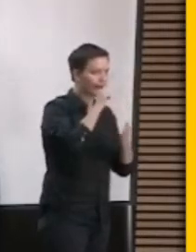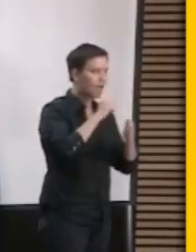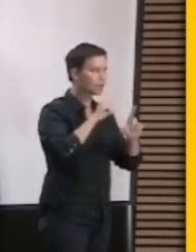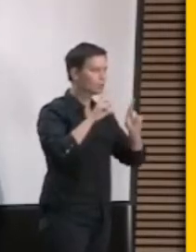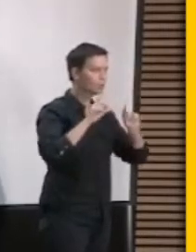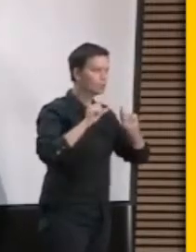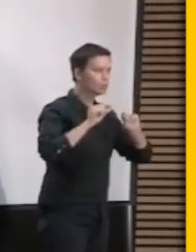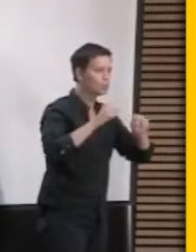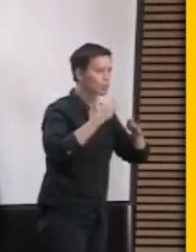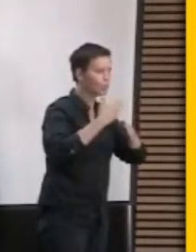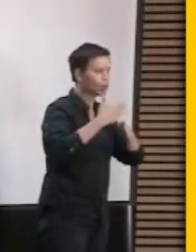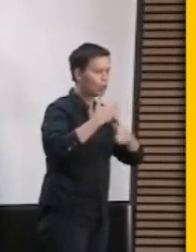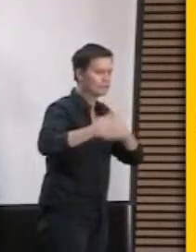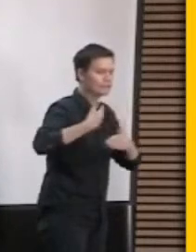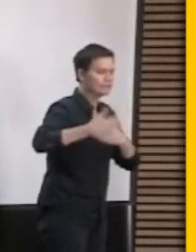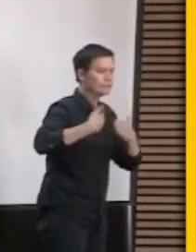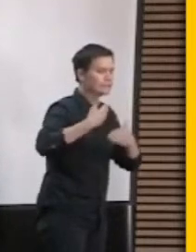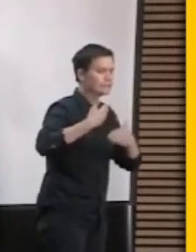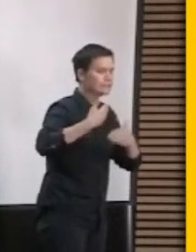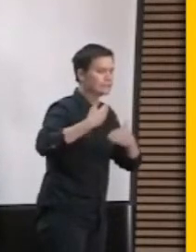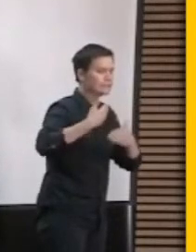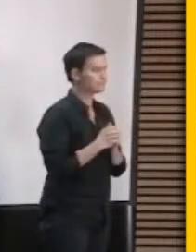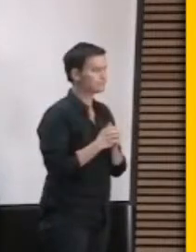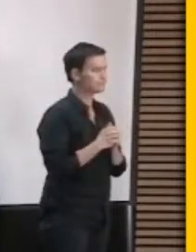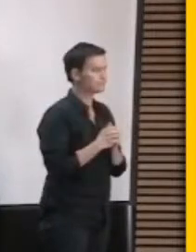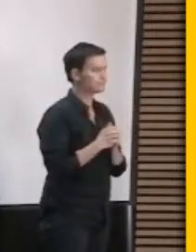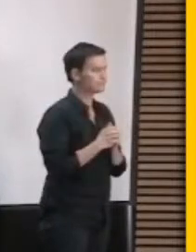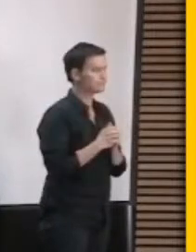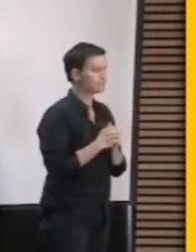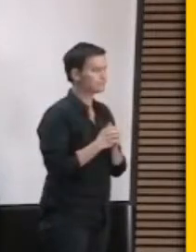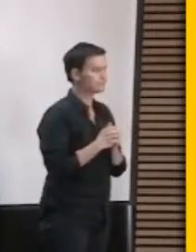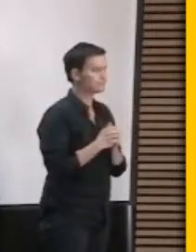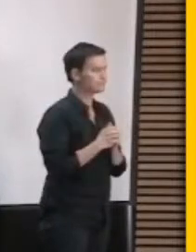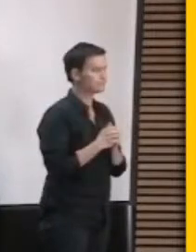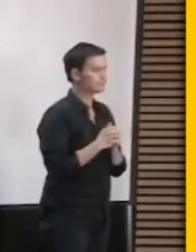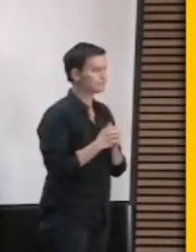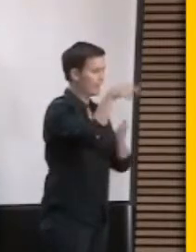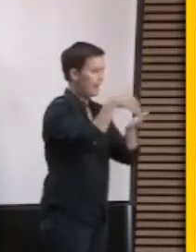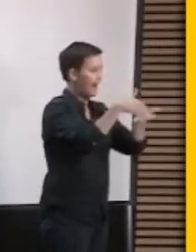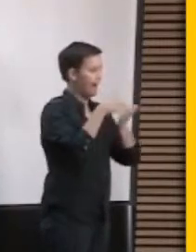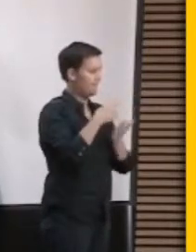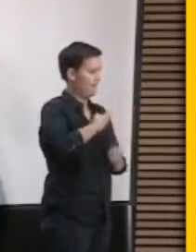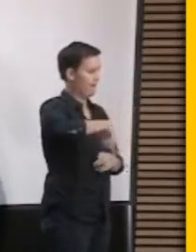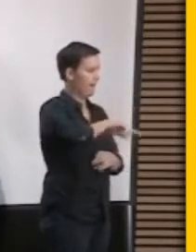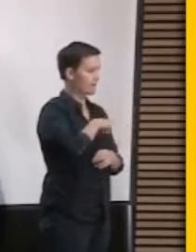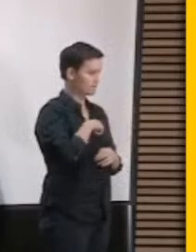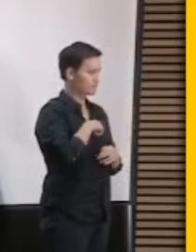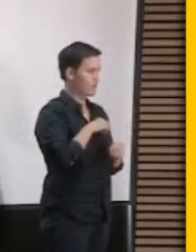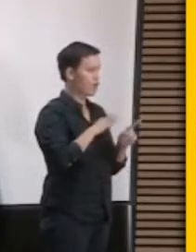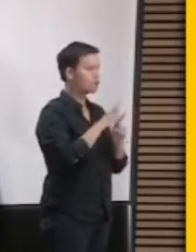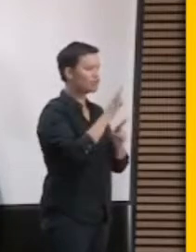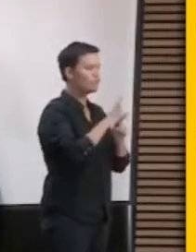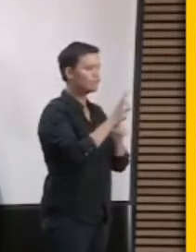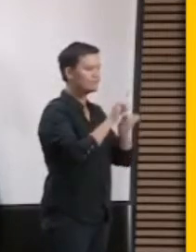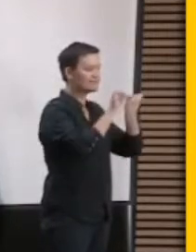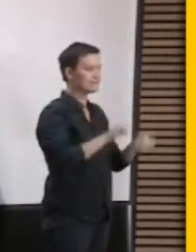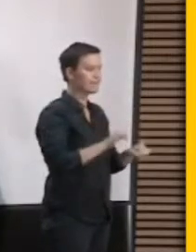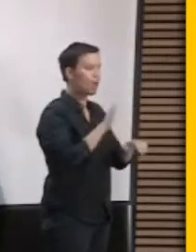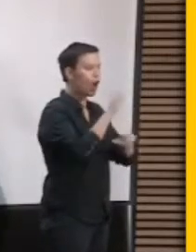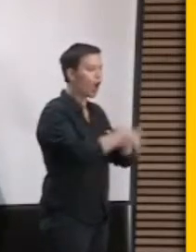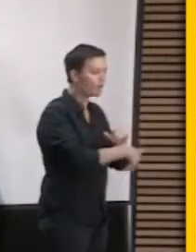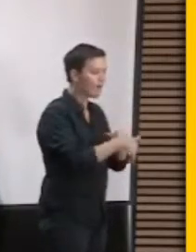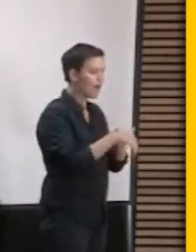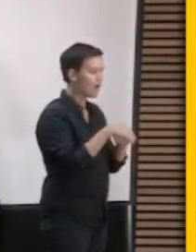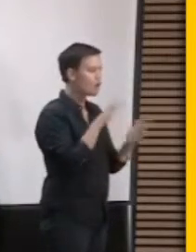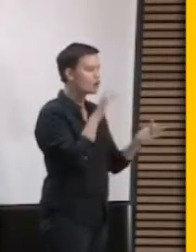cluster we currently have. His recent work on improving the contact tracing system has proven its worth in the past week, and